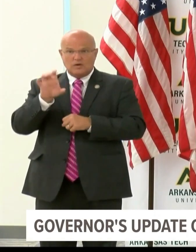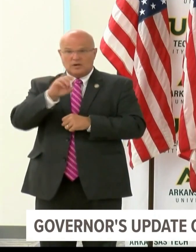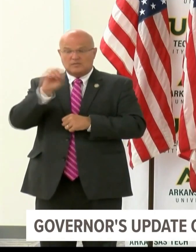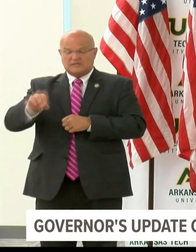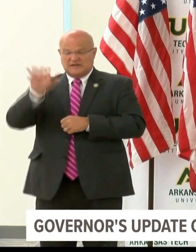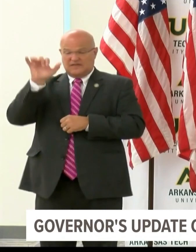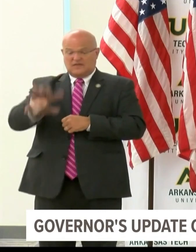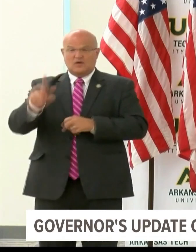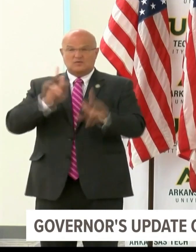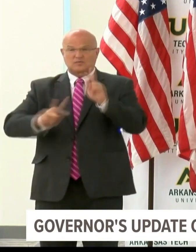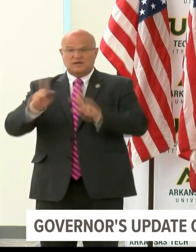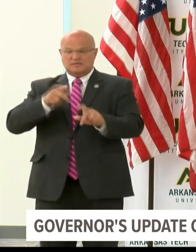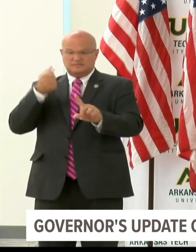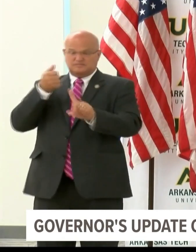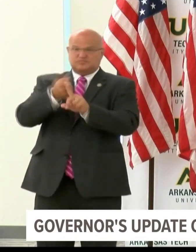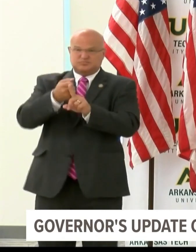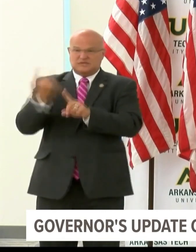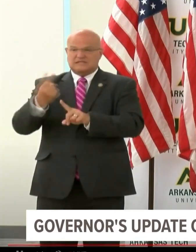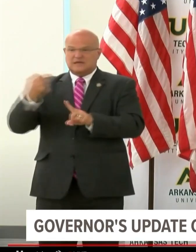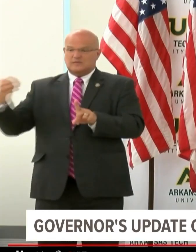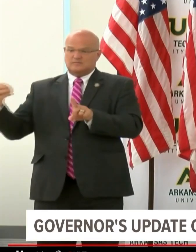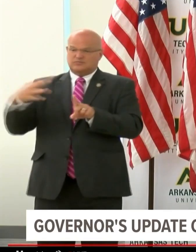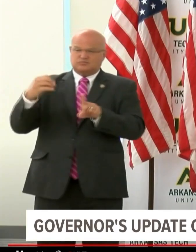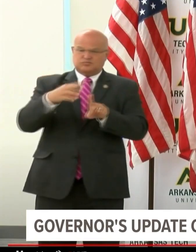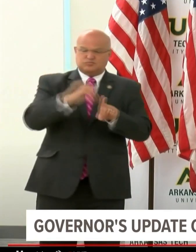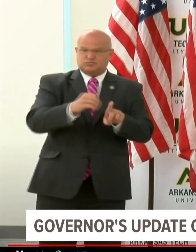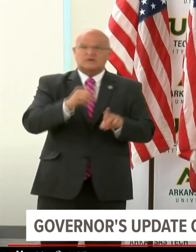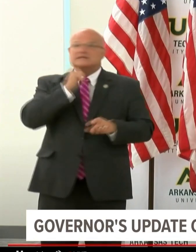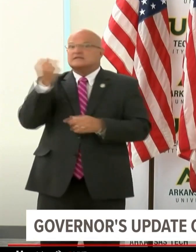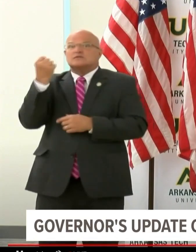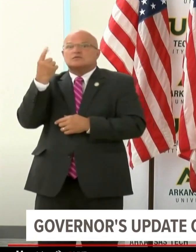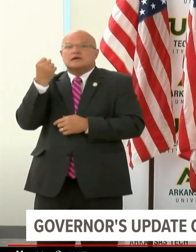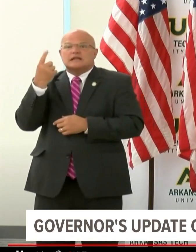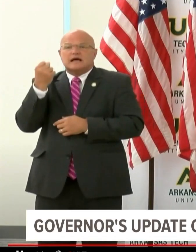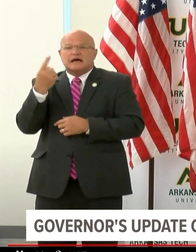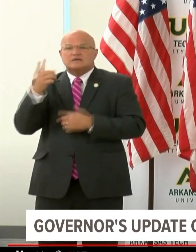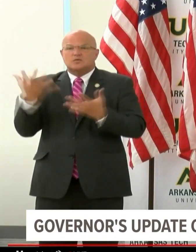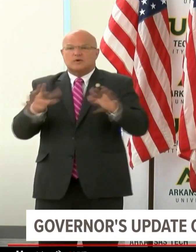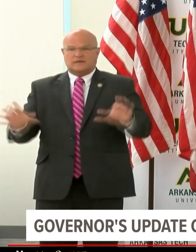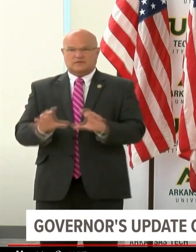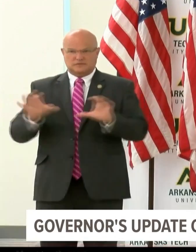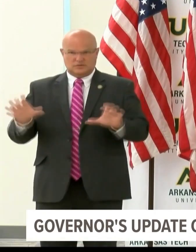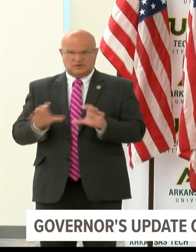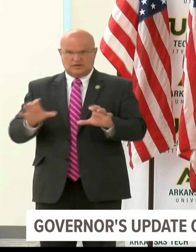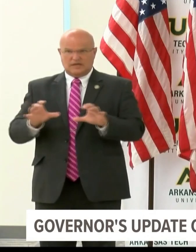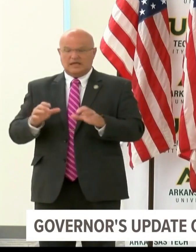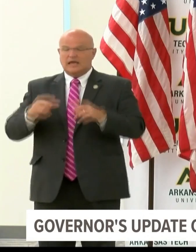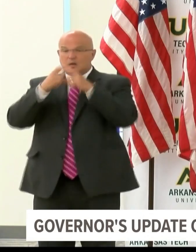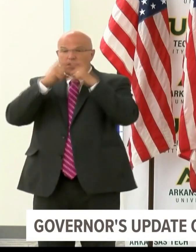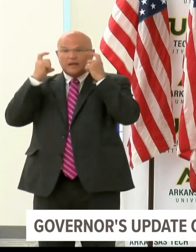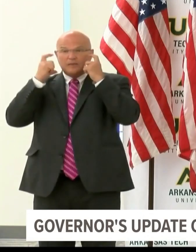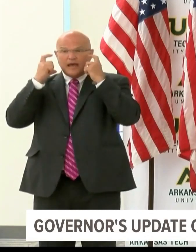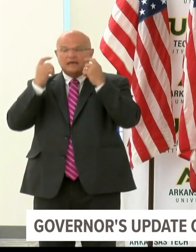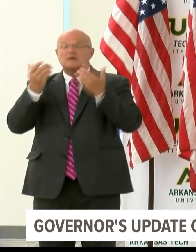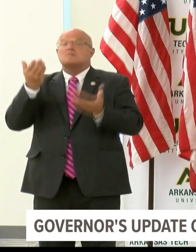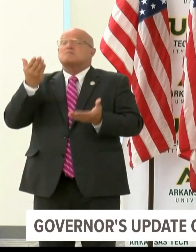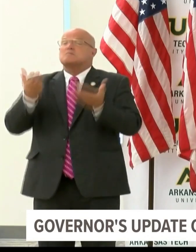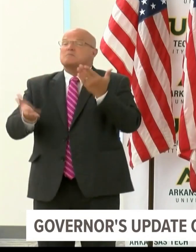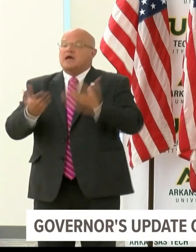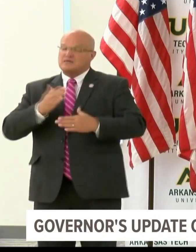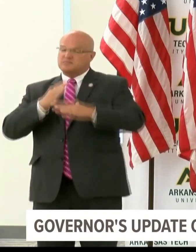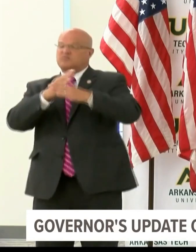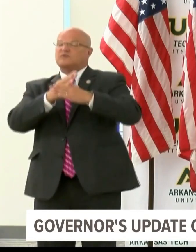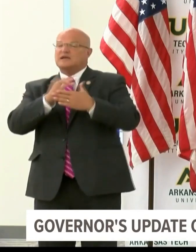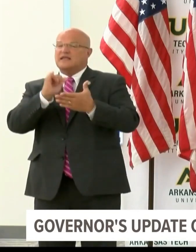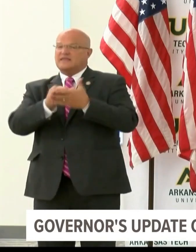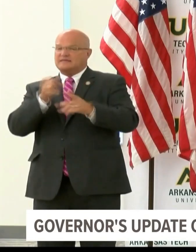100% of those victims were infected by someone else who more than likely didn't realize what they were doing, and wearing a mask may have well prevented